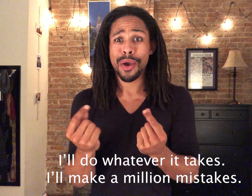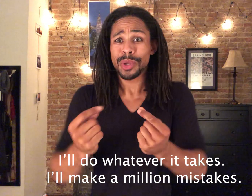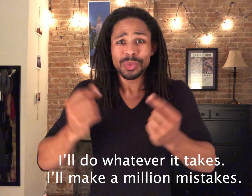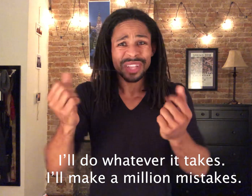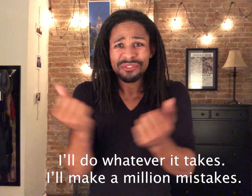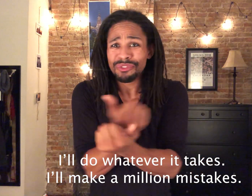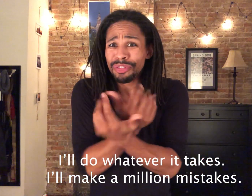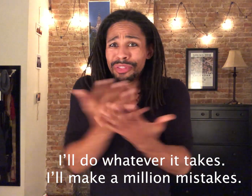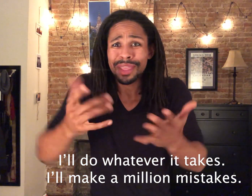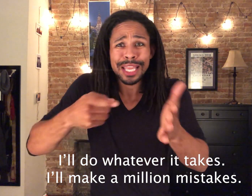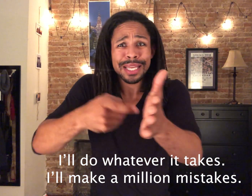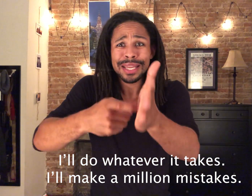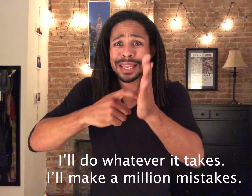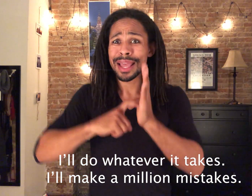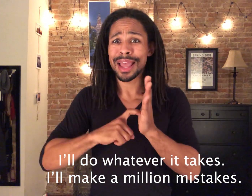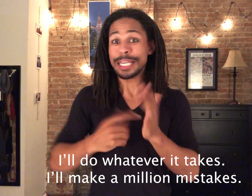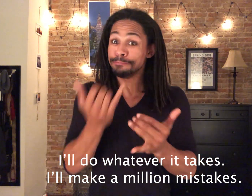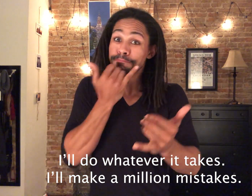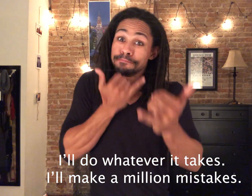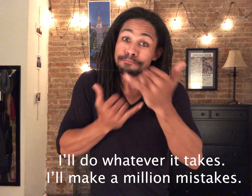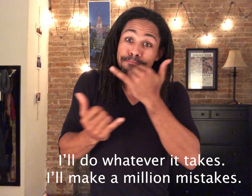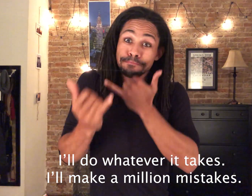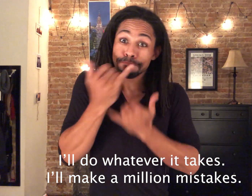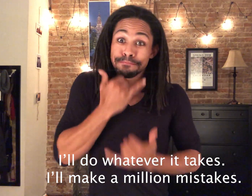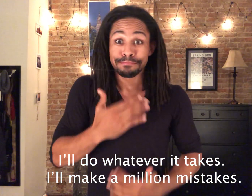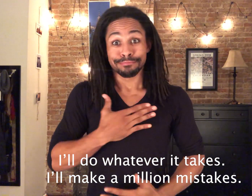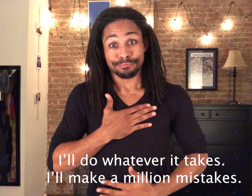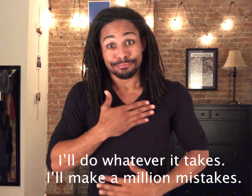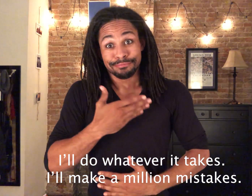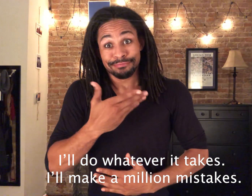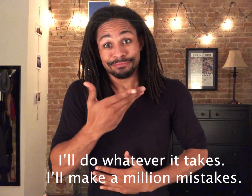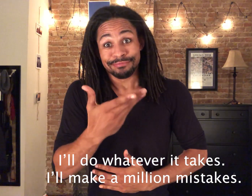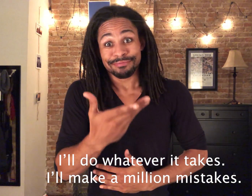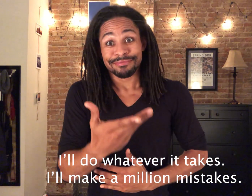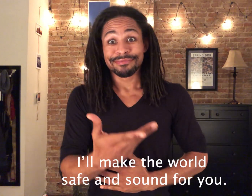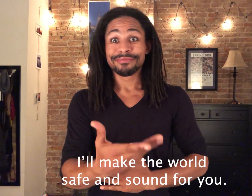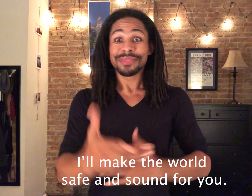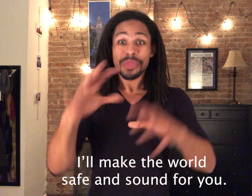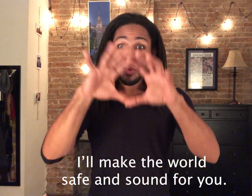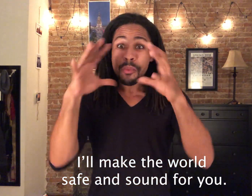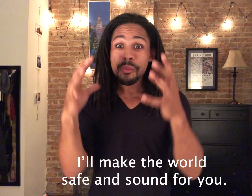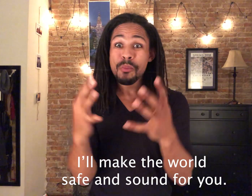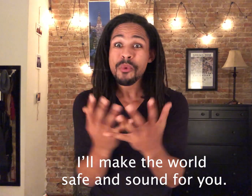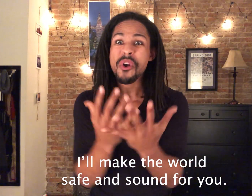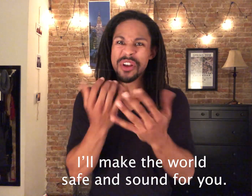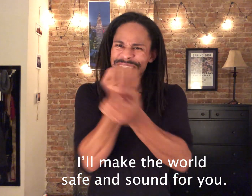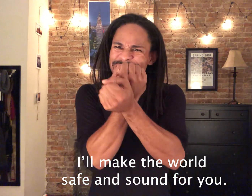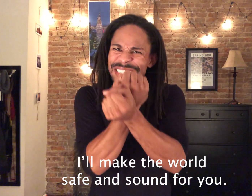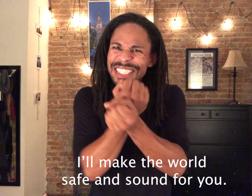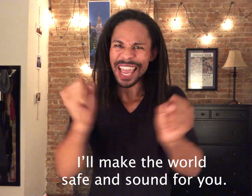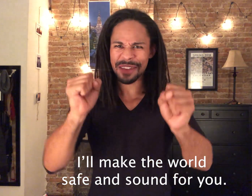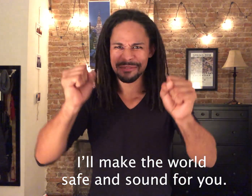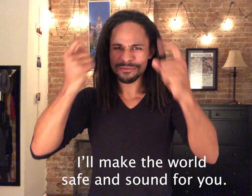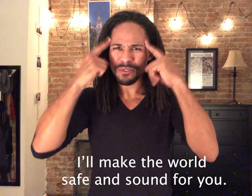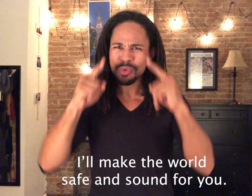it takes I'll make a million mistakes I'll make the world safe and sound for you